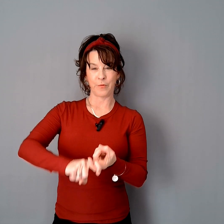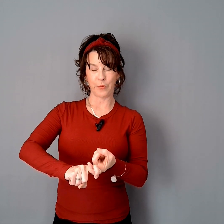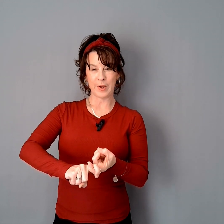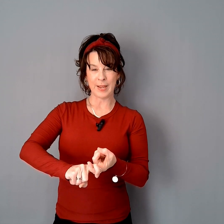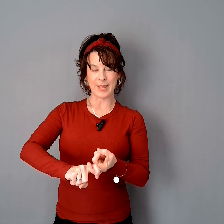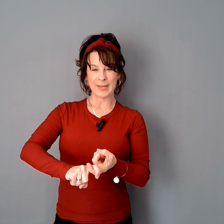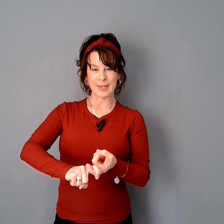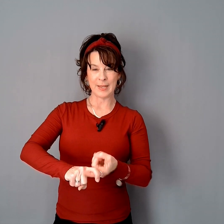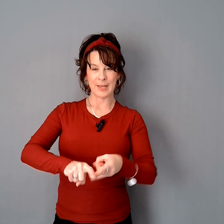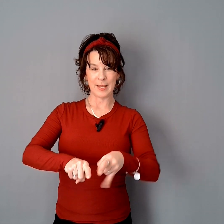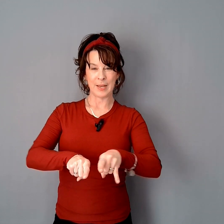friend